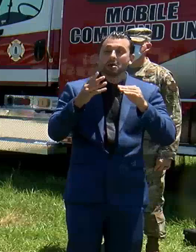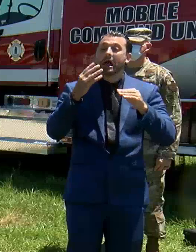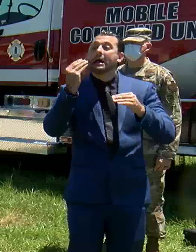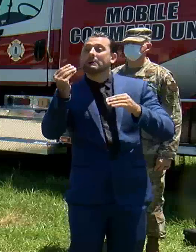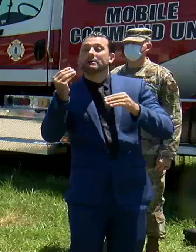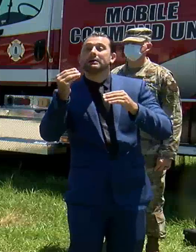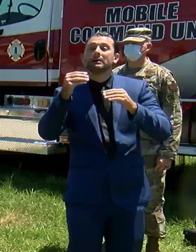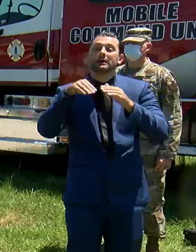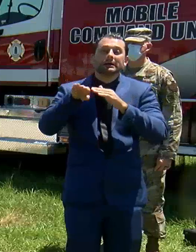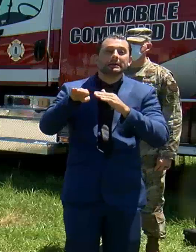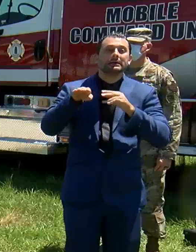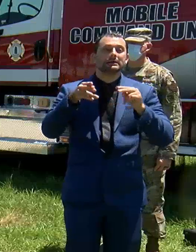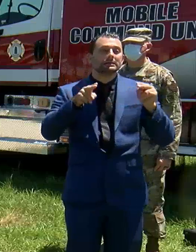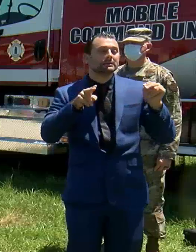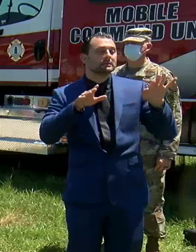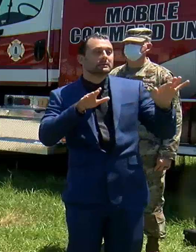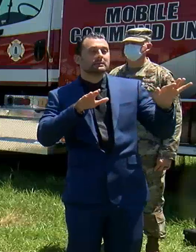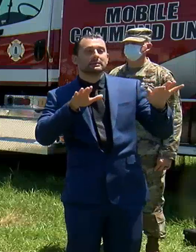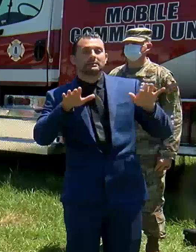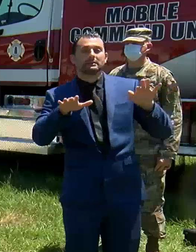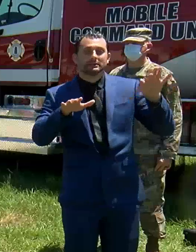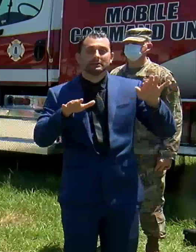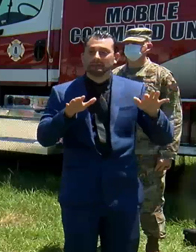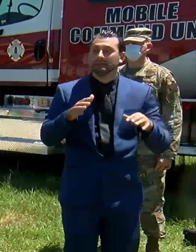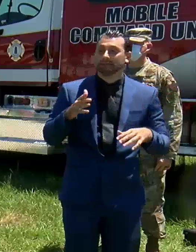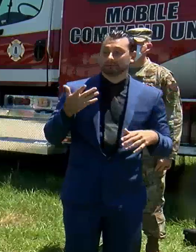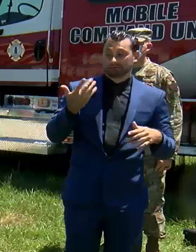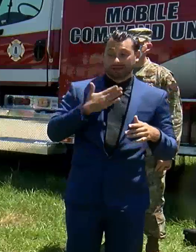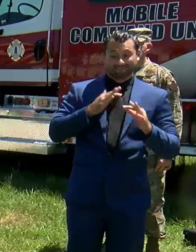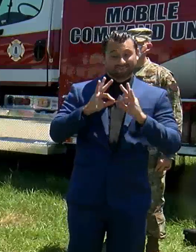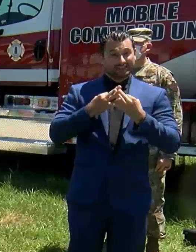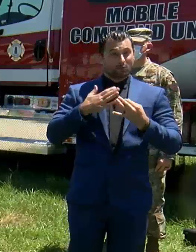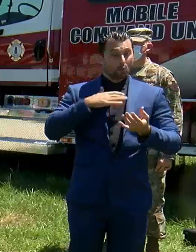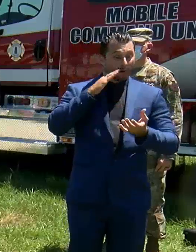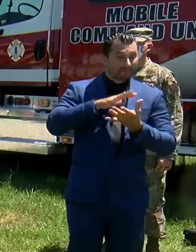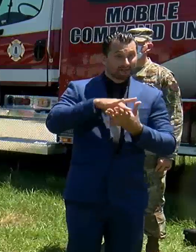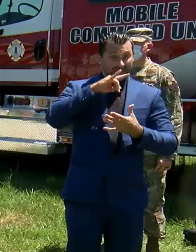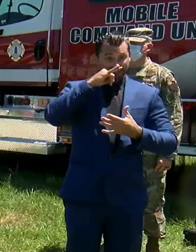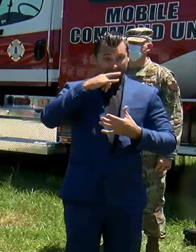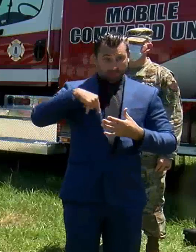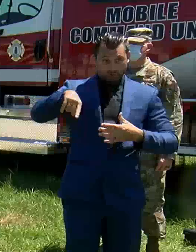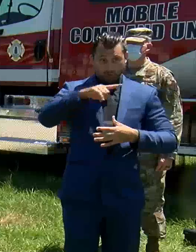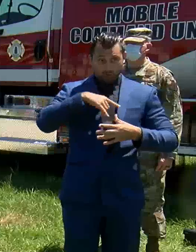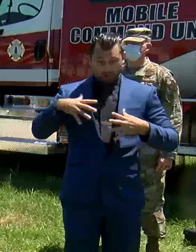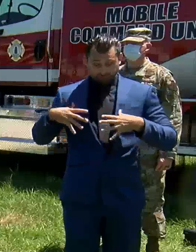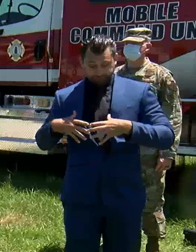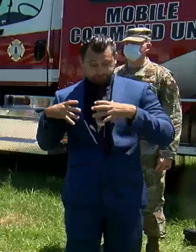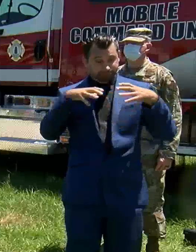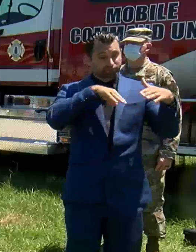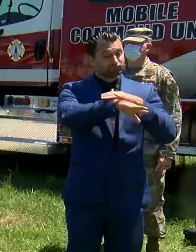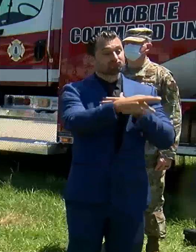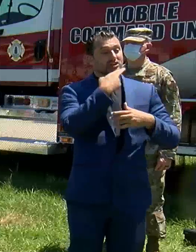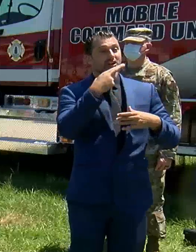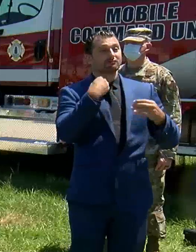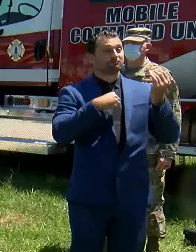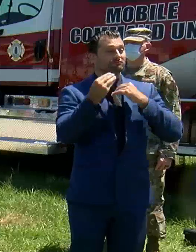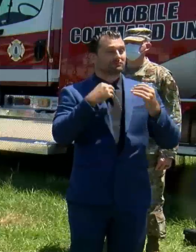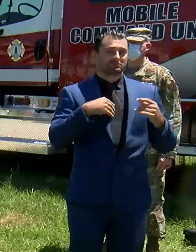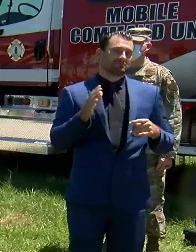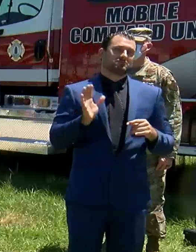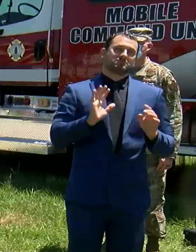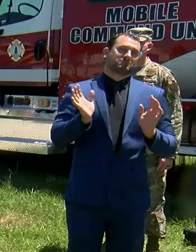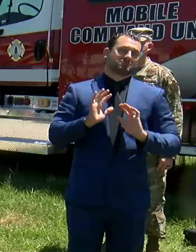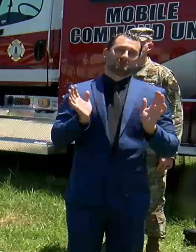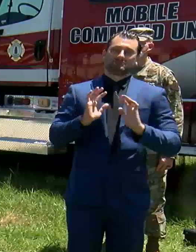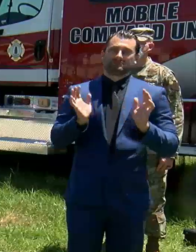feel absolutely I would. I feel 100% comfortable, partially because I know that my kids, fortunately, are in an